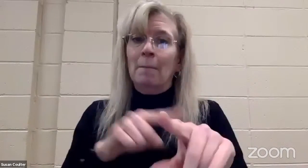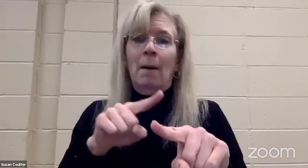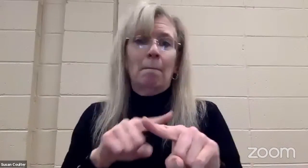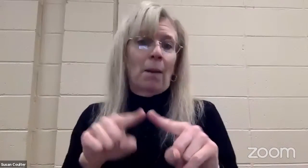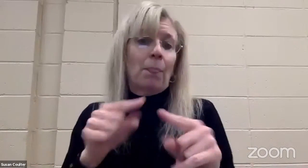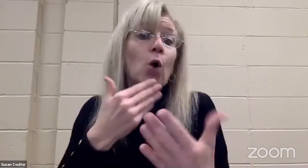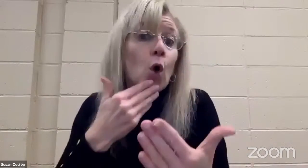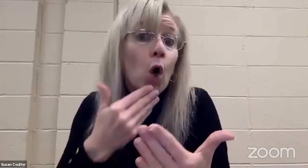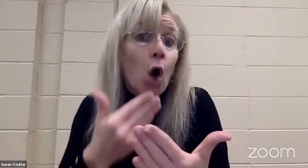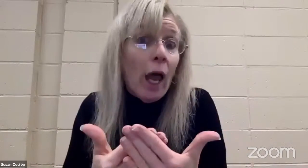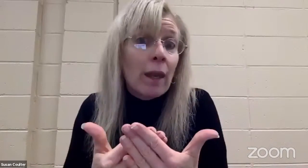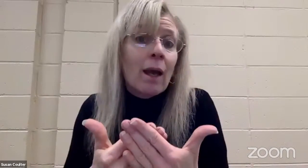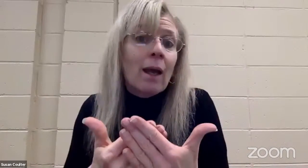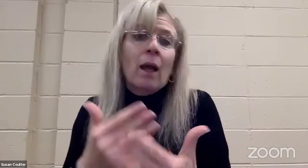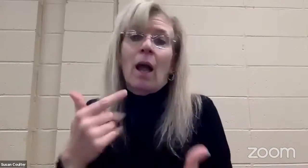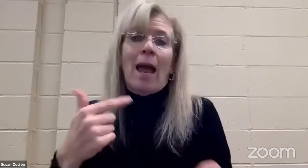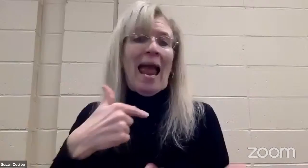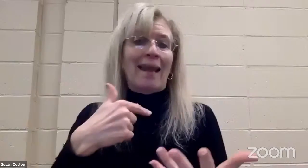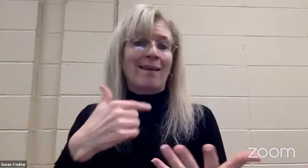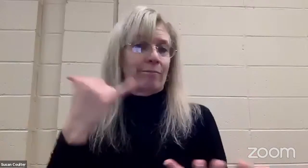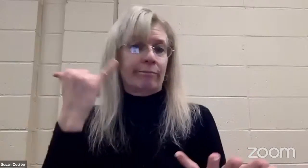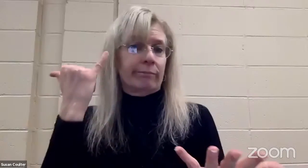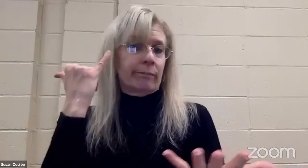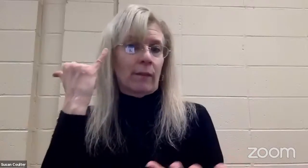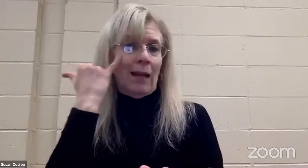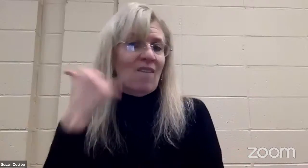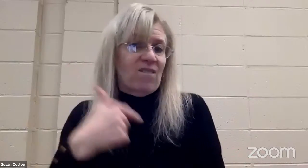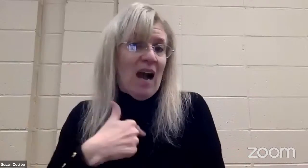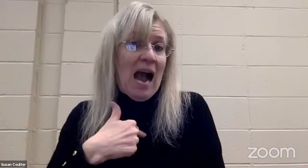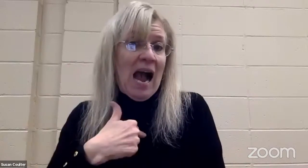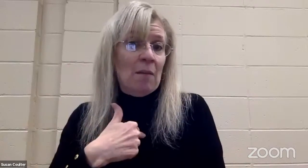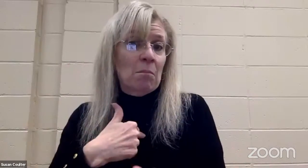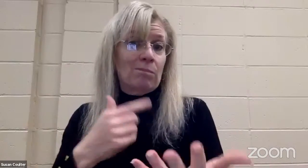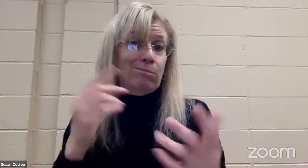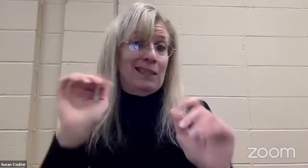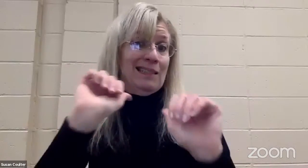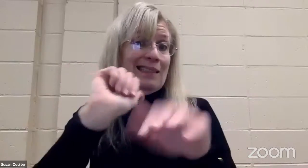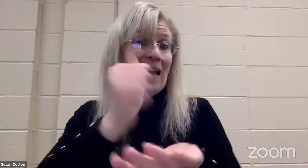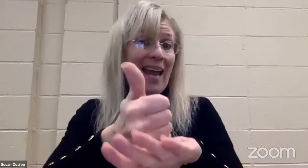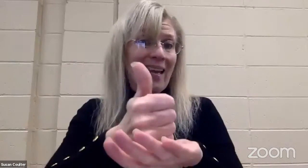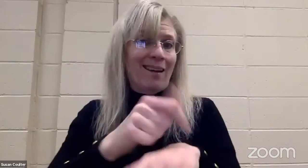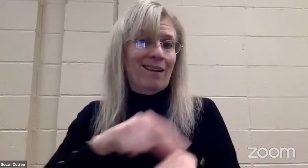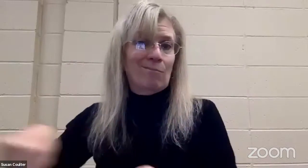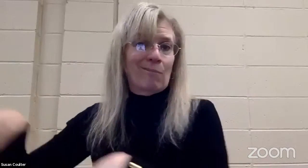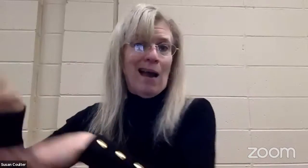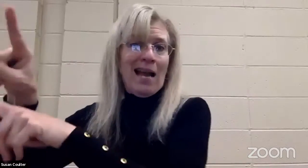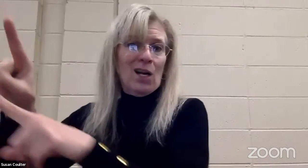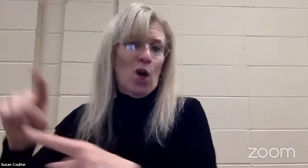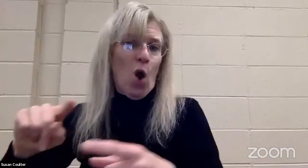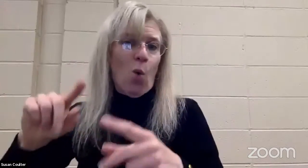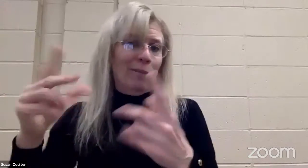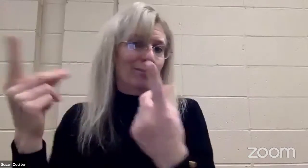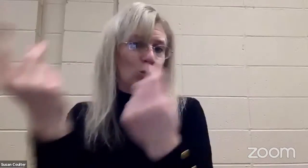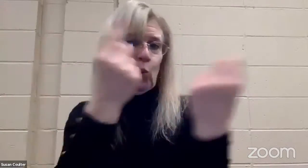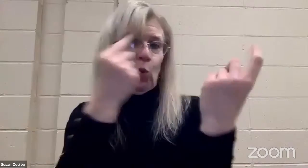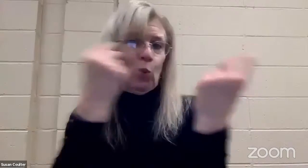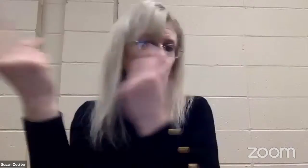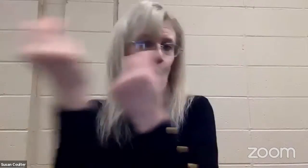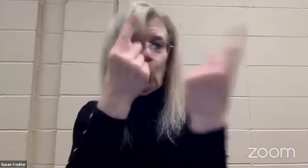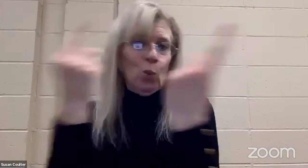time, but they're good. And if I'm set it, I can go